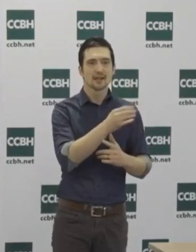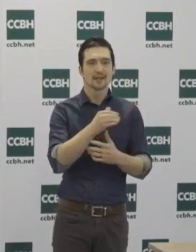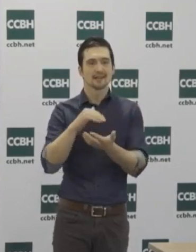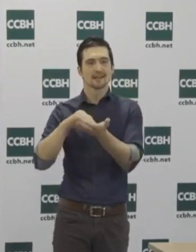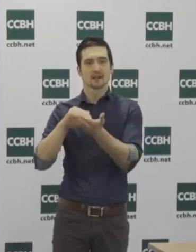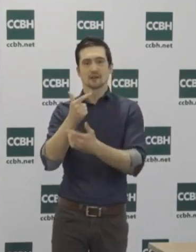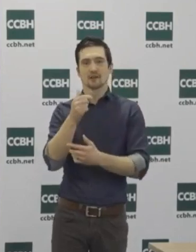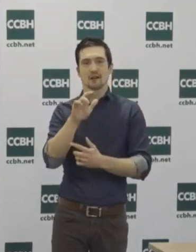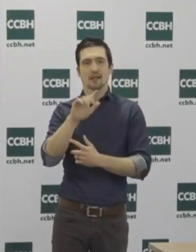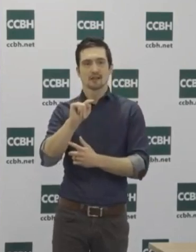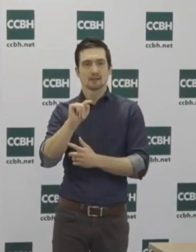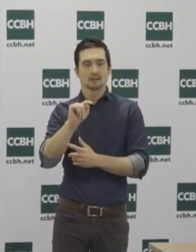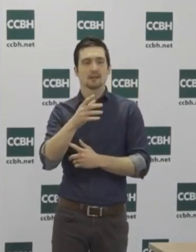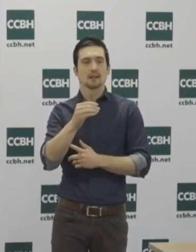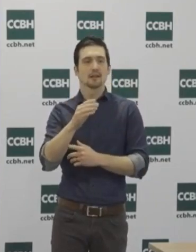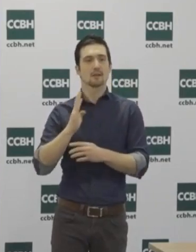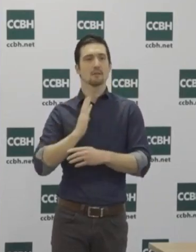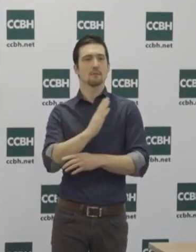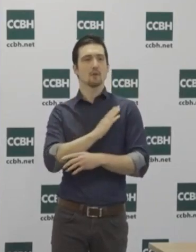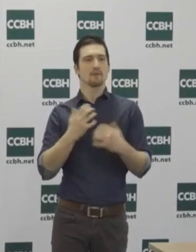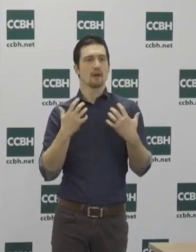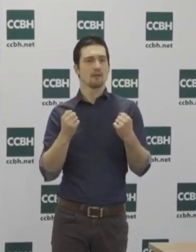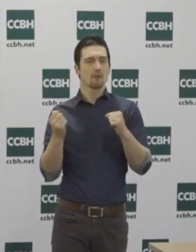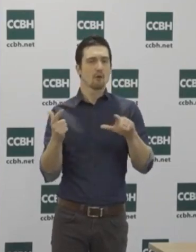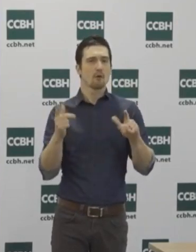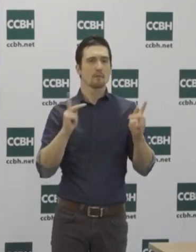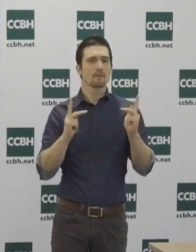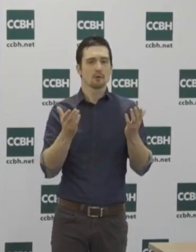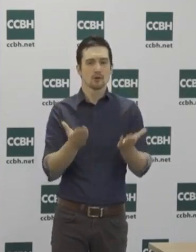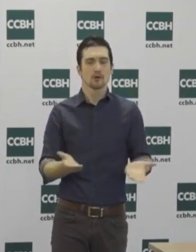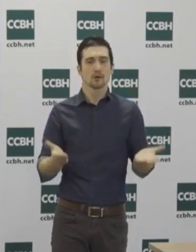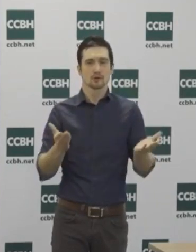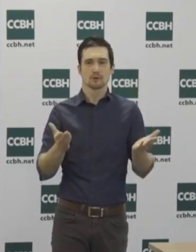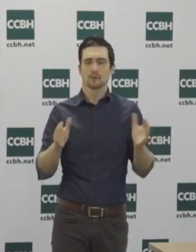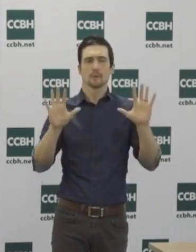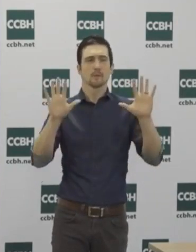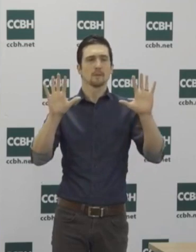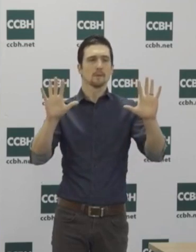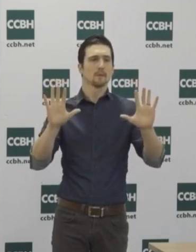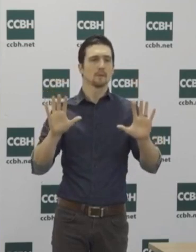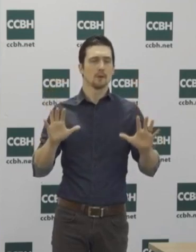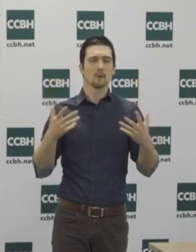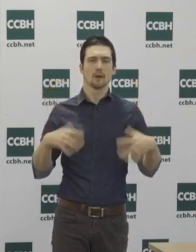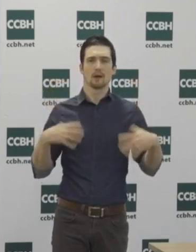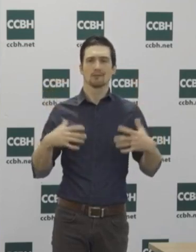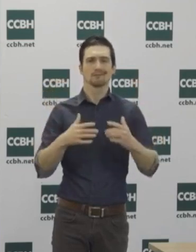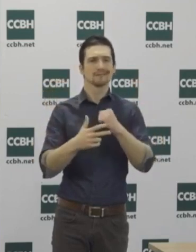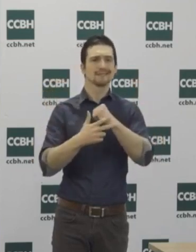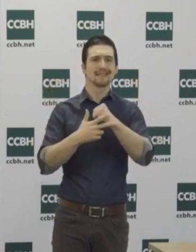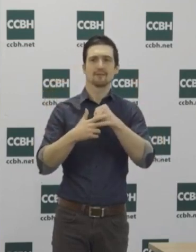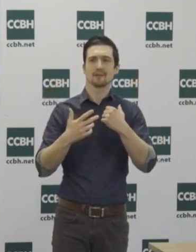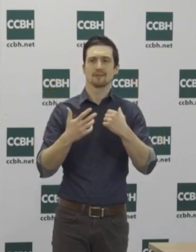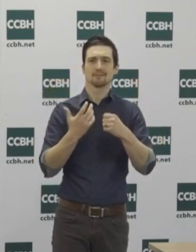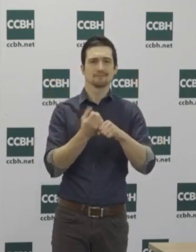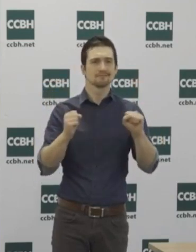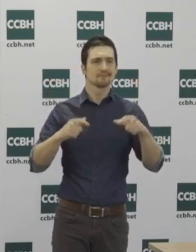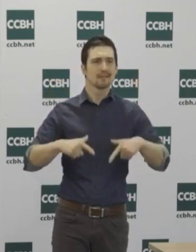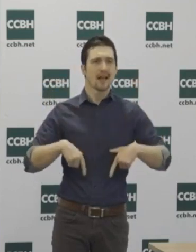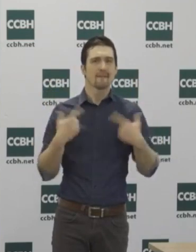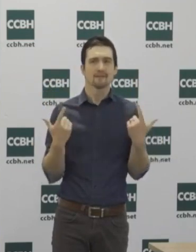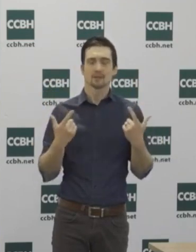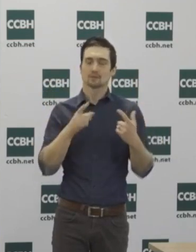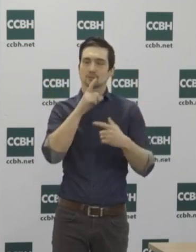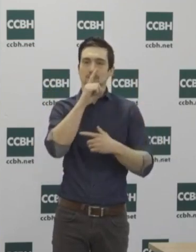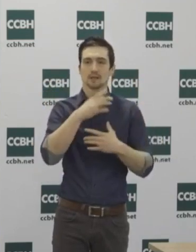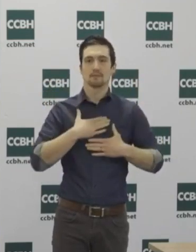Gullett and the Board of Health, all the folks here at the Board of Health who are doing such life-saving work in this community, and really